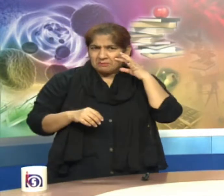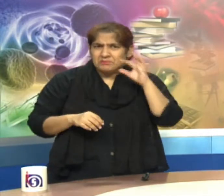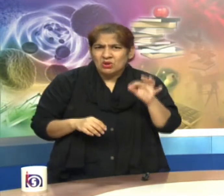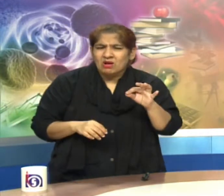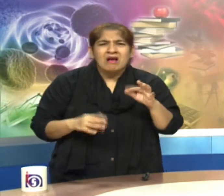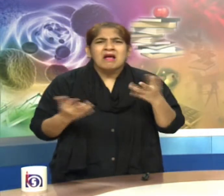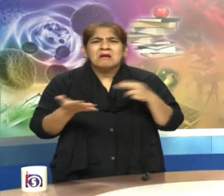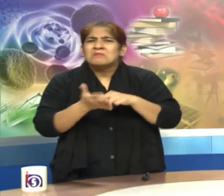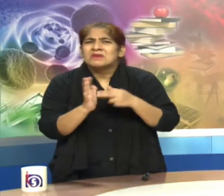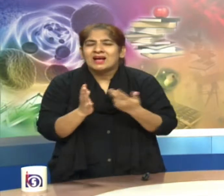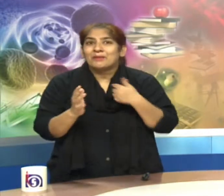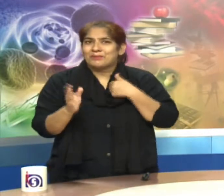about the society.